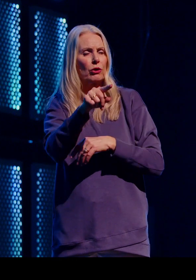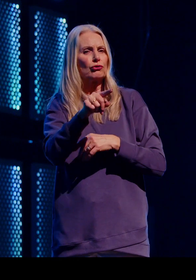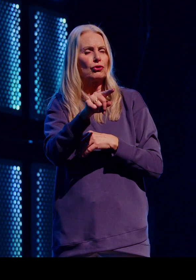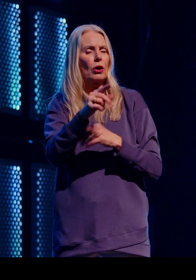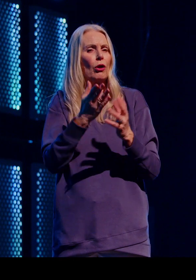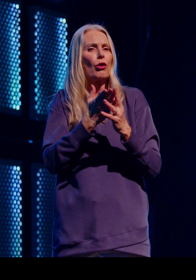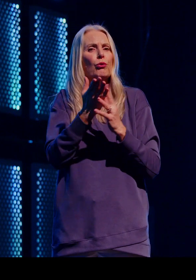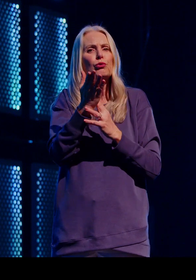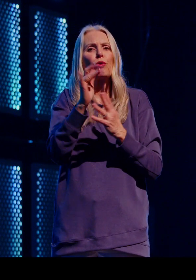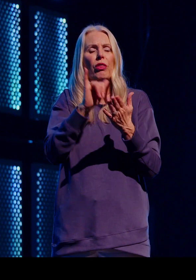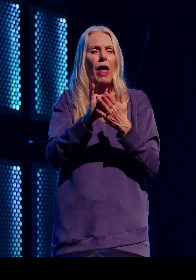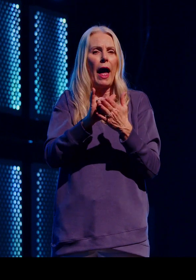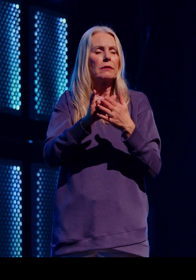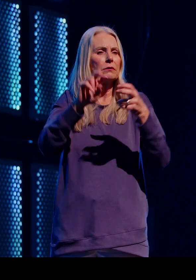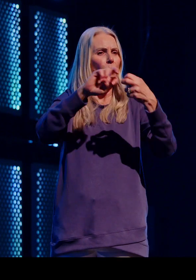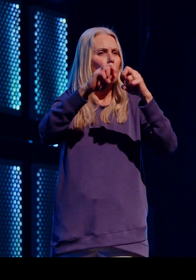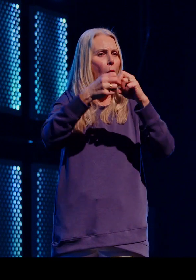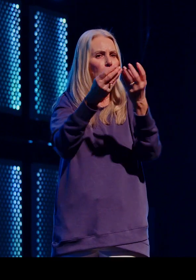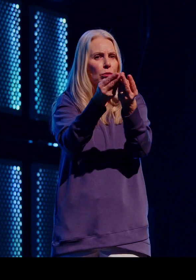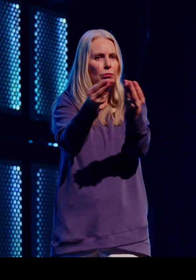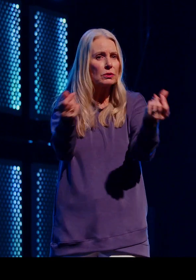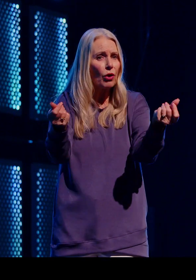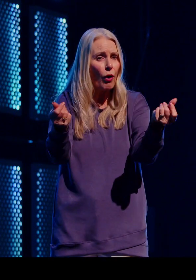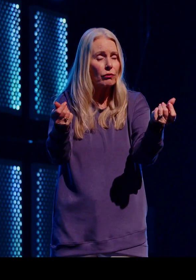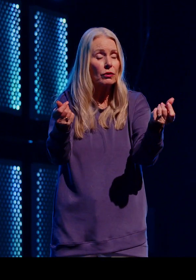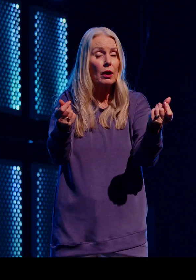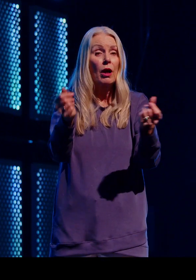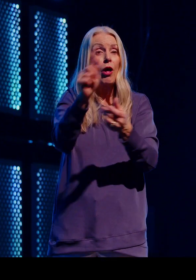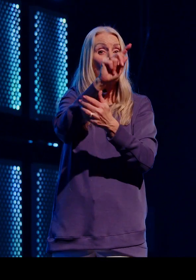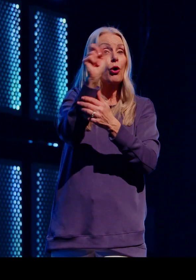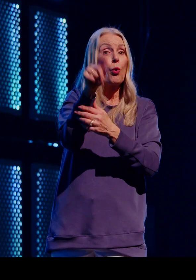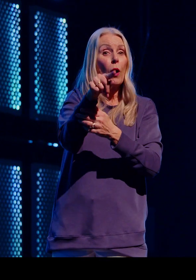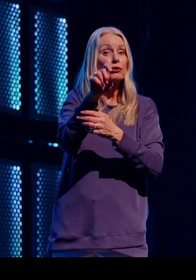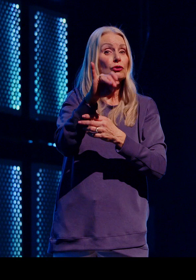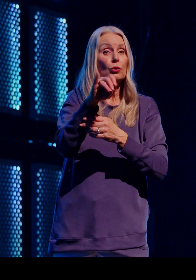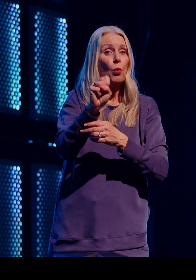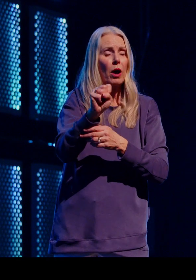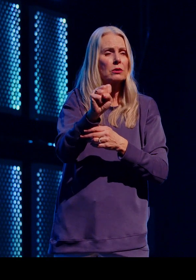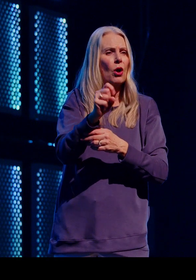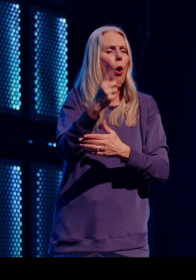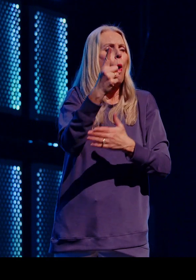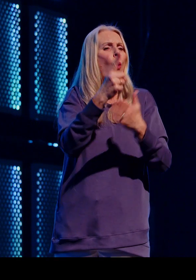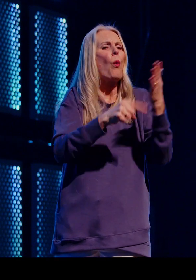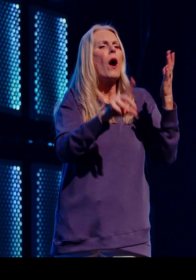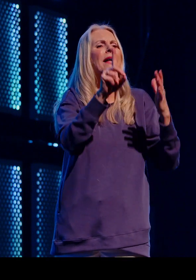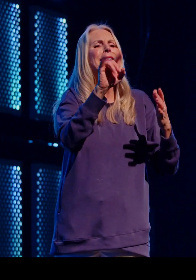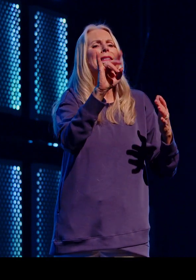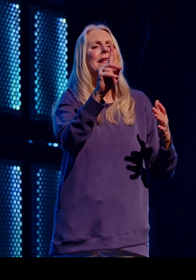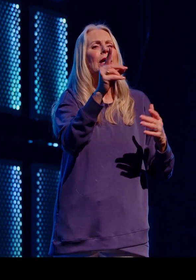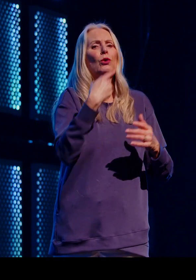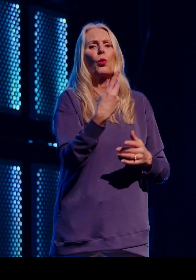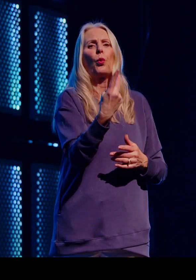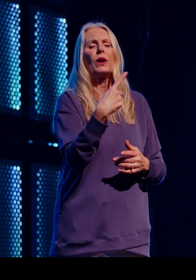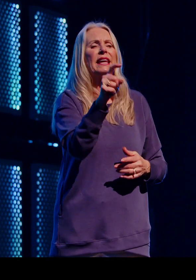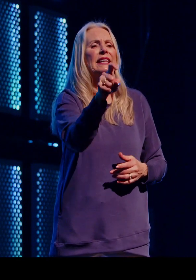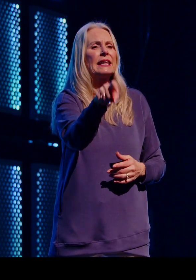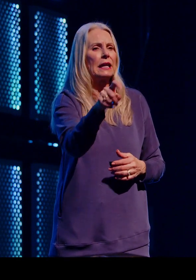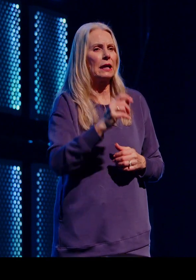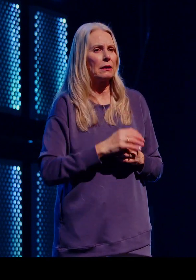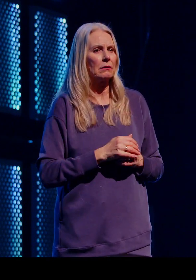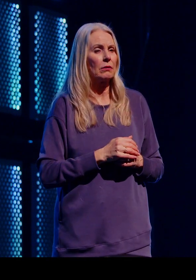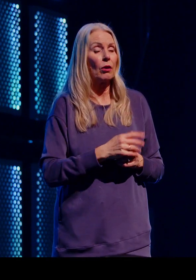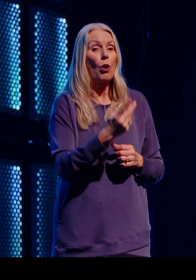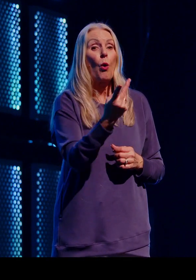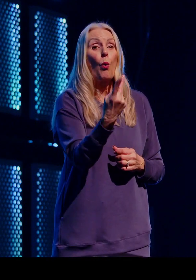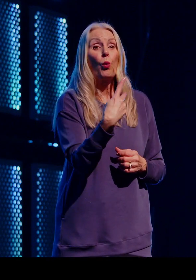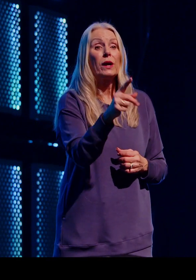and solving a problem. And the question is this: what did we need? We needed a Savior. And God provided that with his